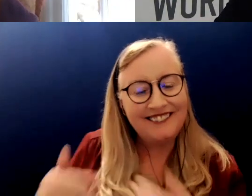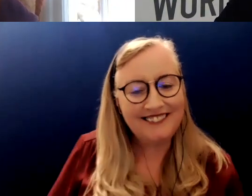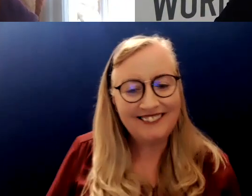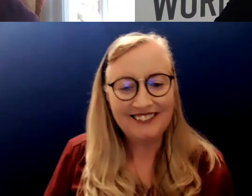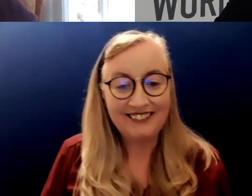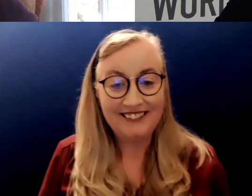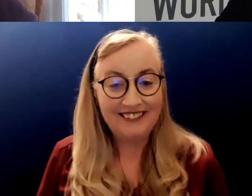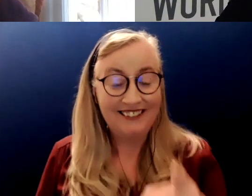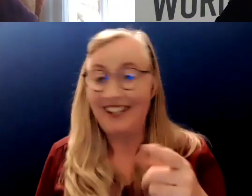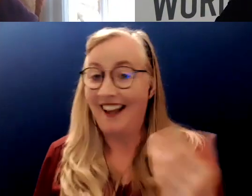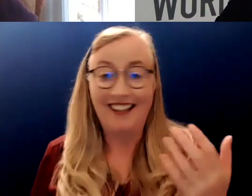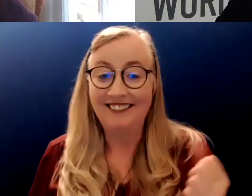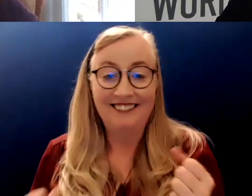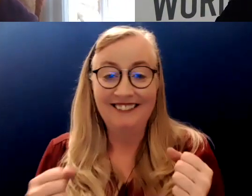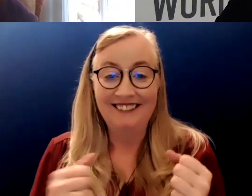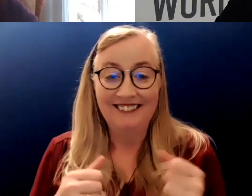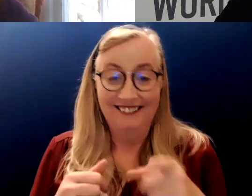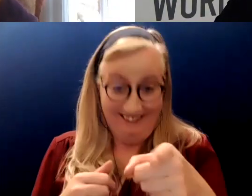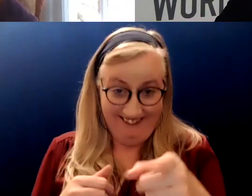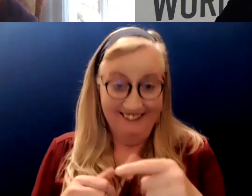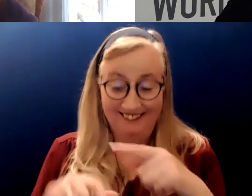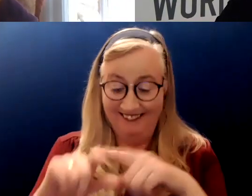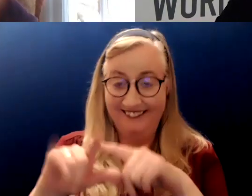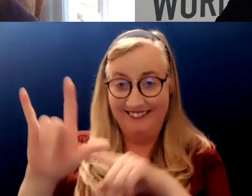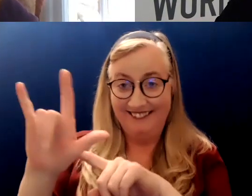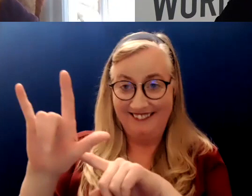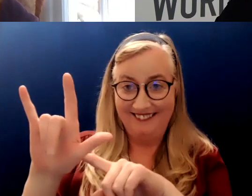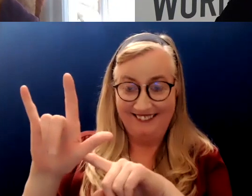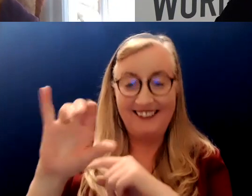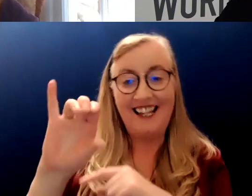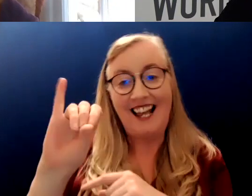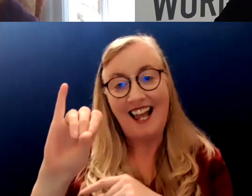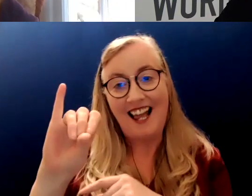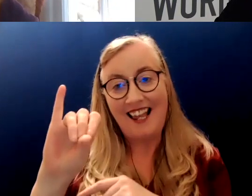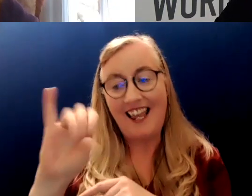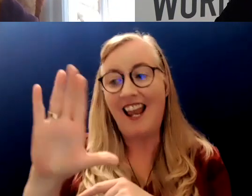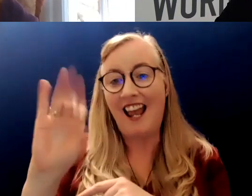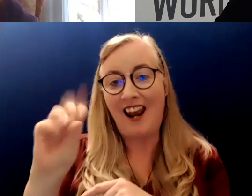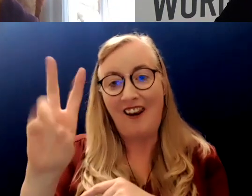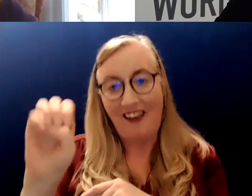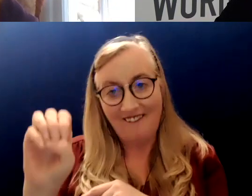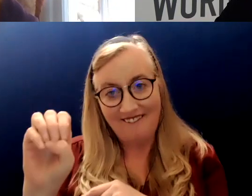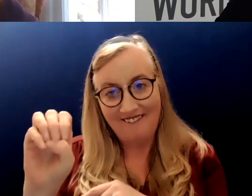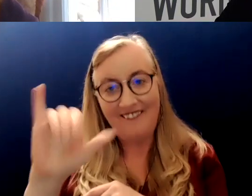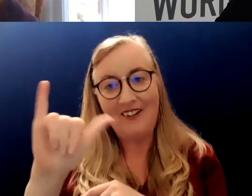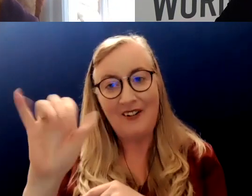My first instinct was to come up with the sign, of course, I love you. Um,